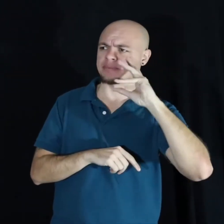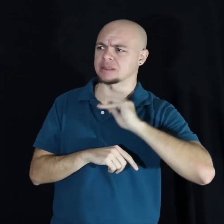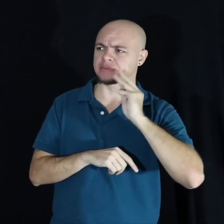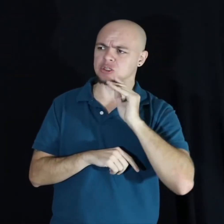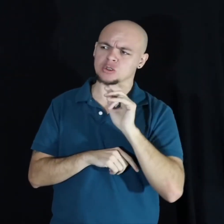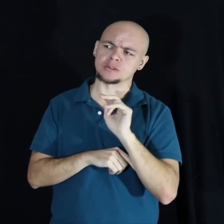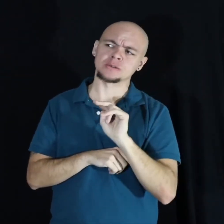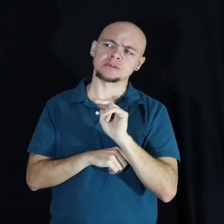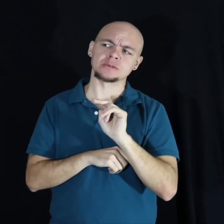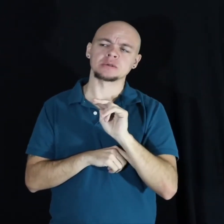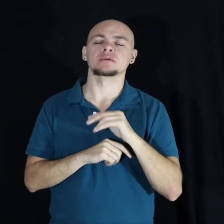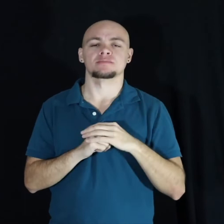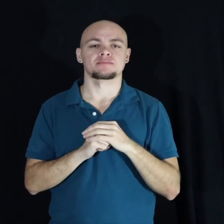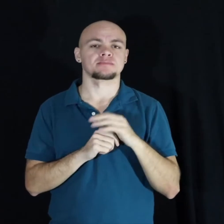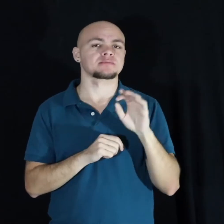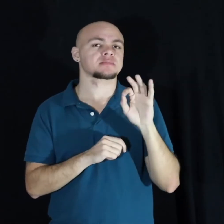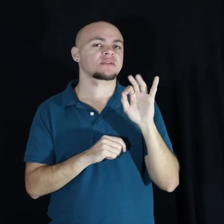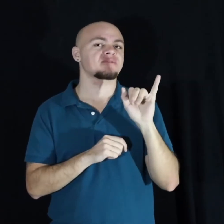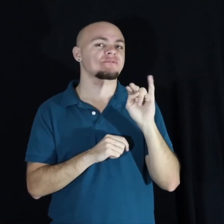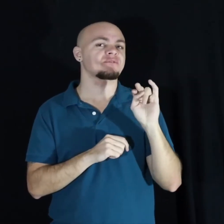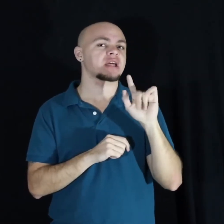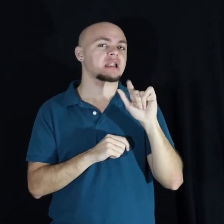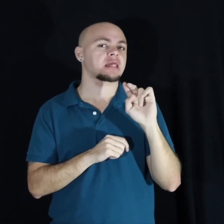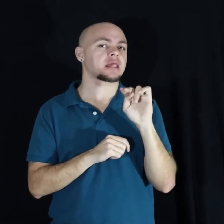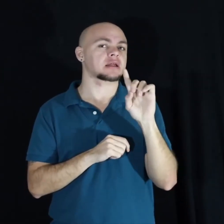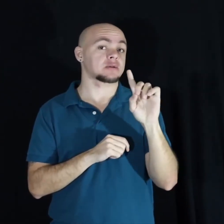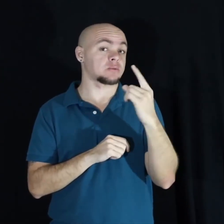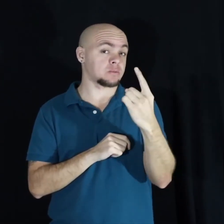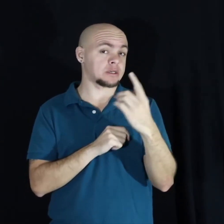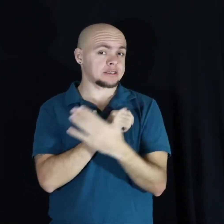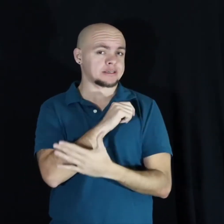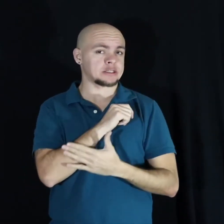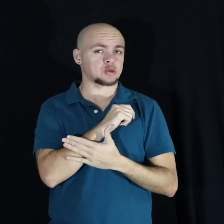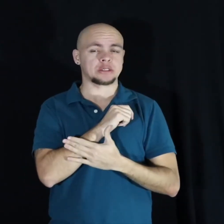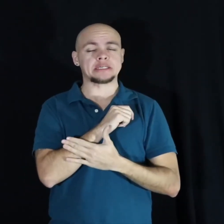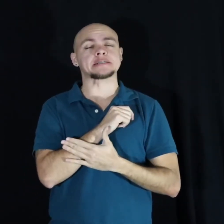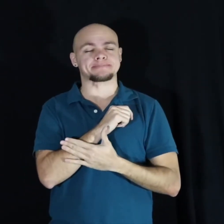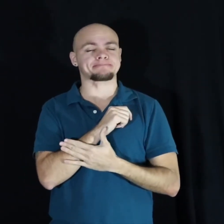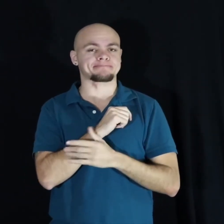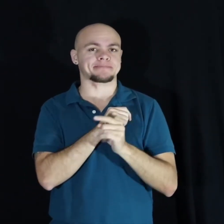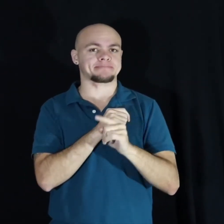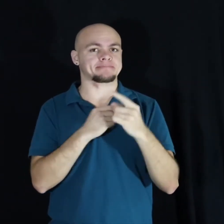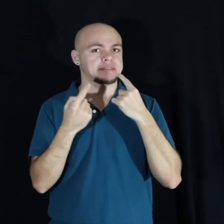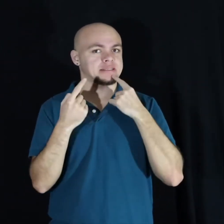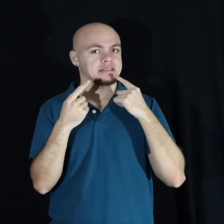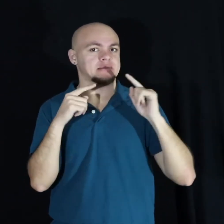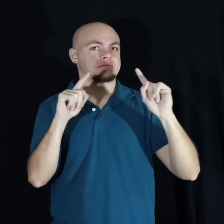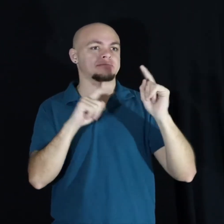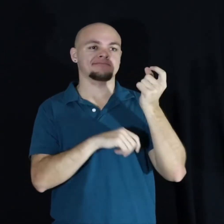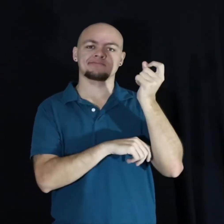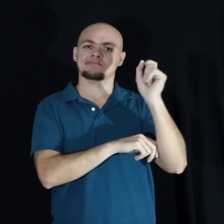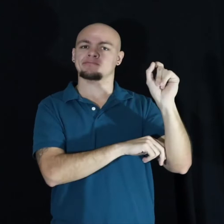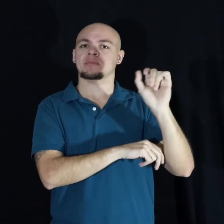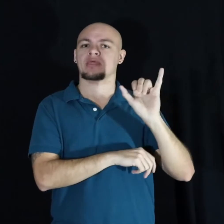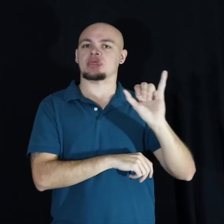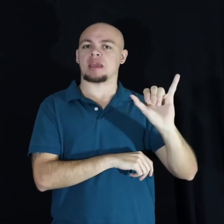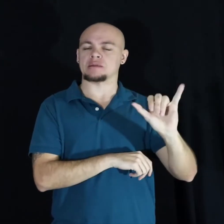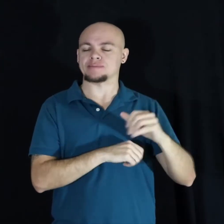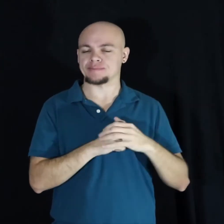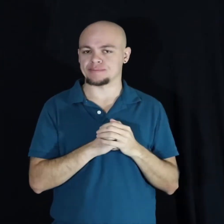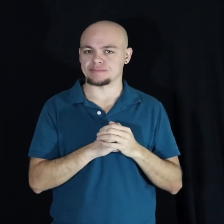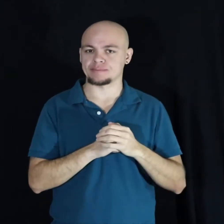experiences. Finland is one of the countries that has been quite successful in fighting disinformation.